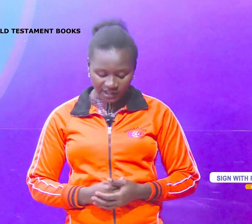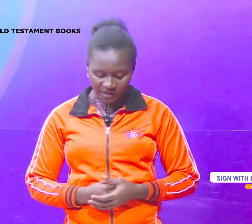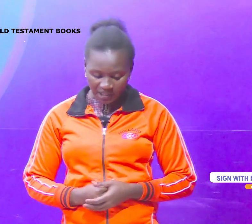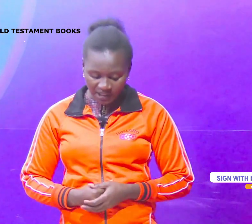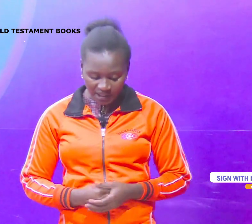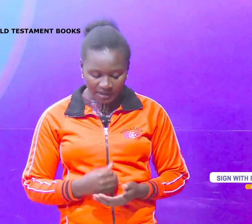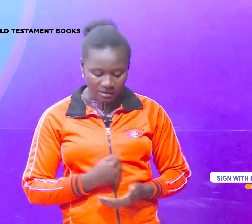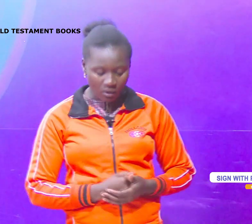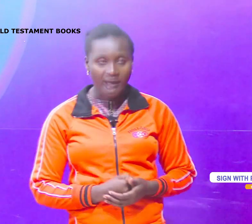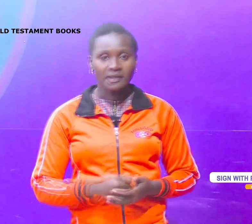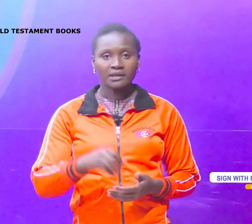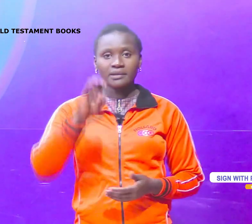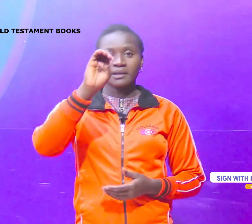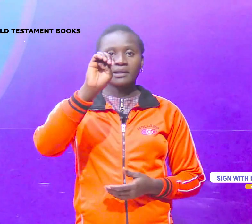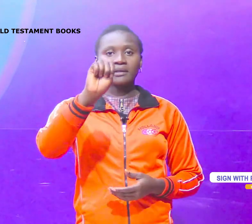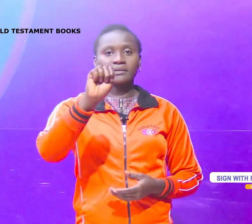spell the word